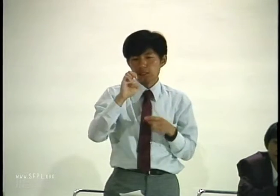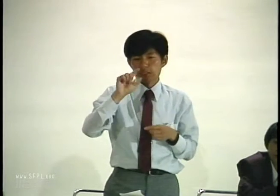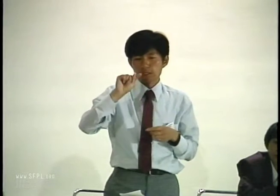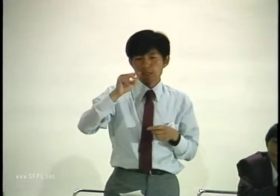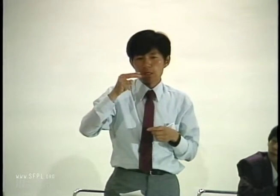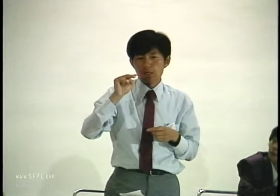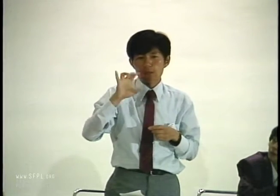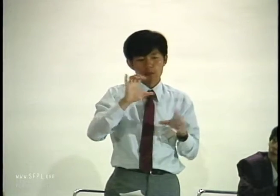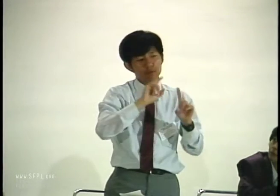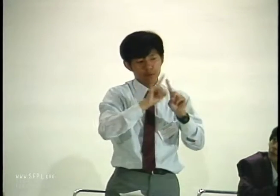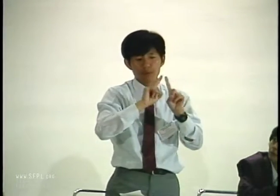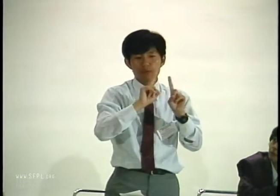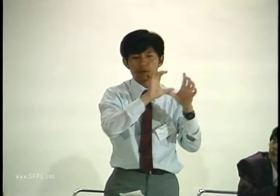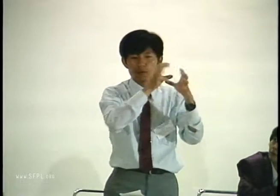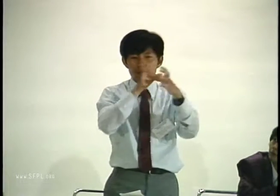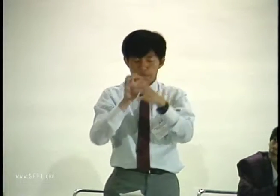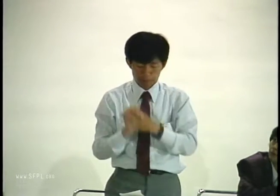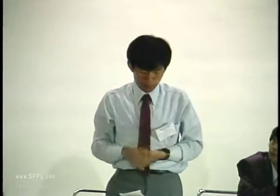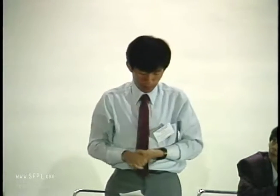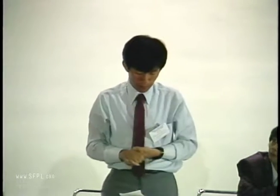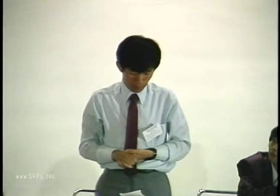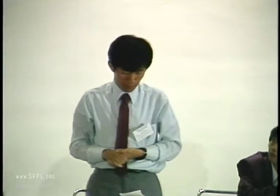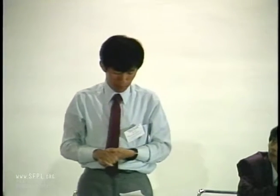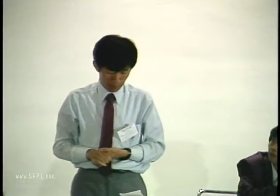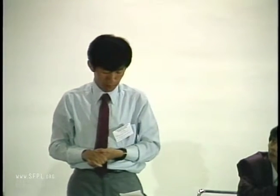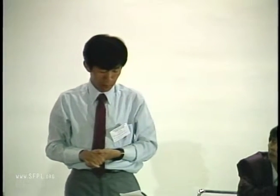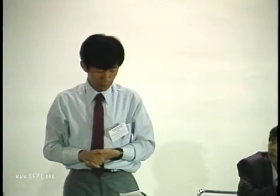groups and ethnic groups throughout the city.